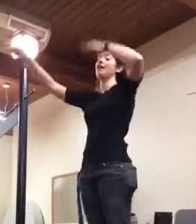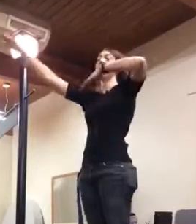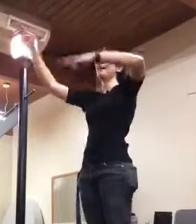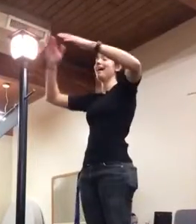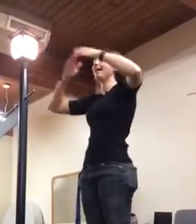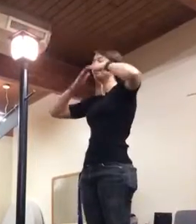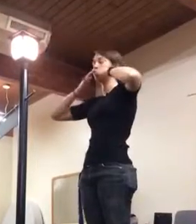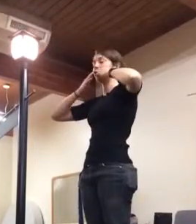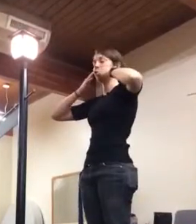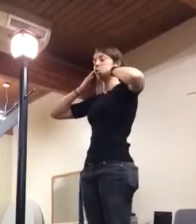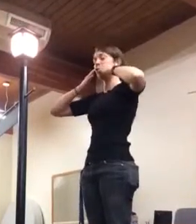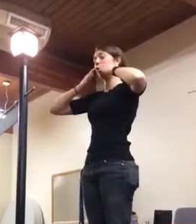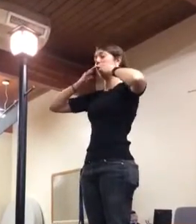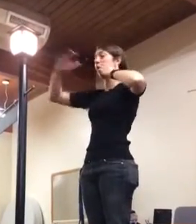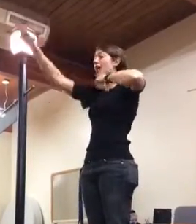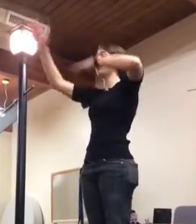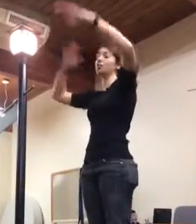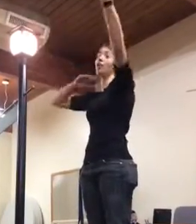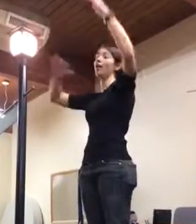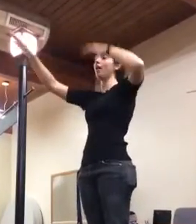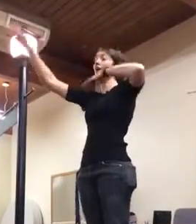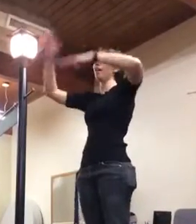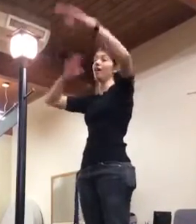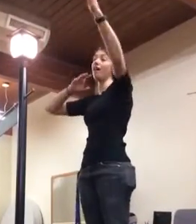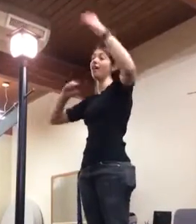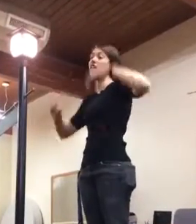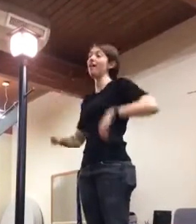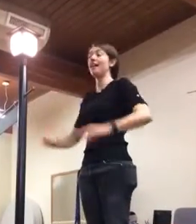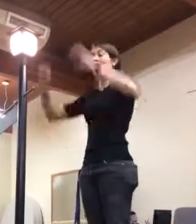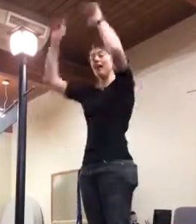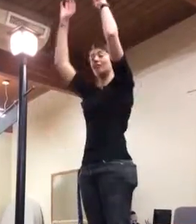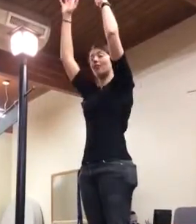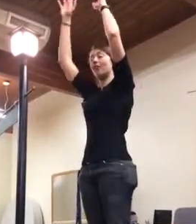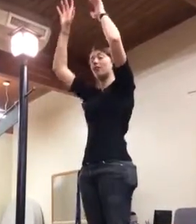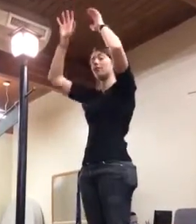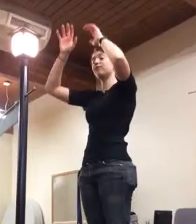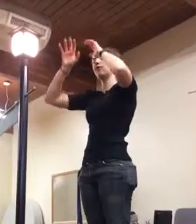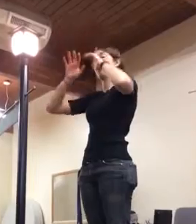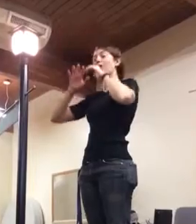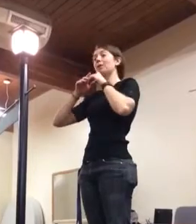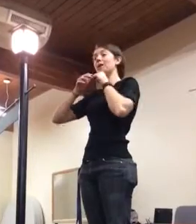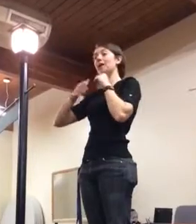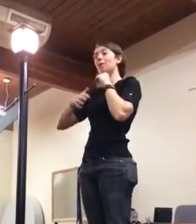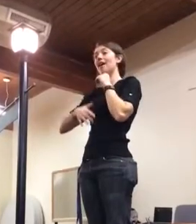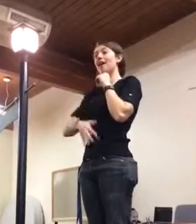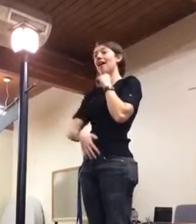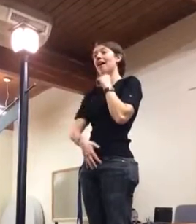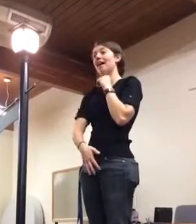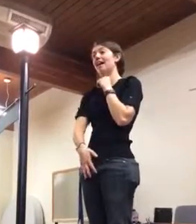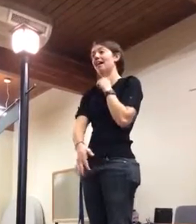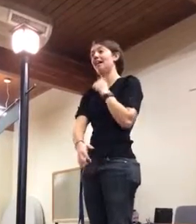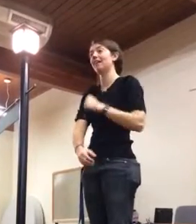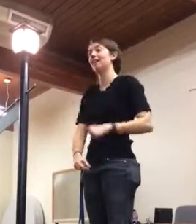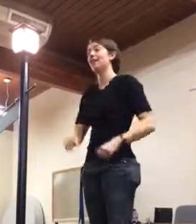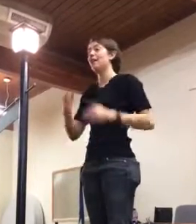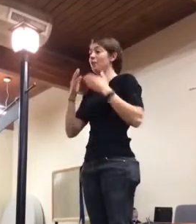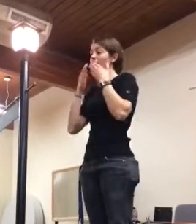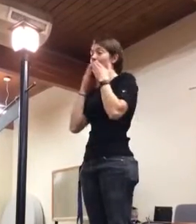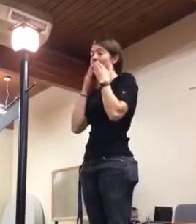Joy, unspeakable joy, and overflowing well, no